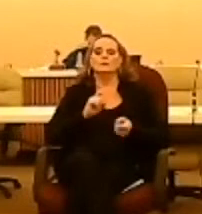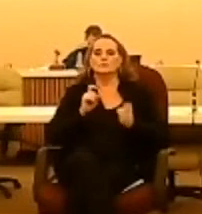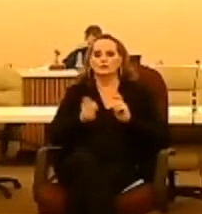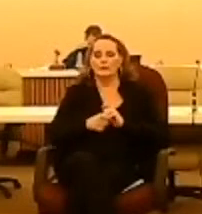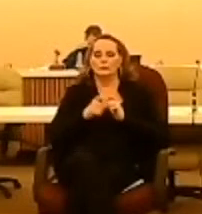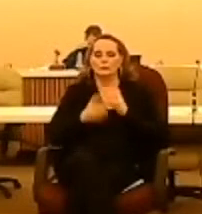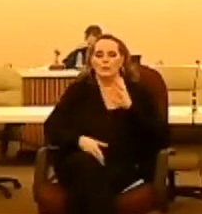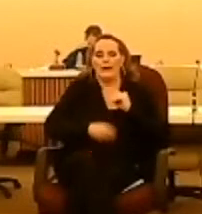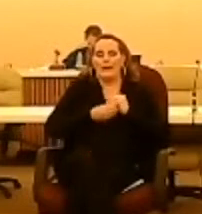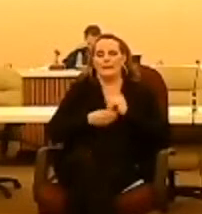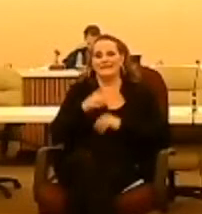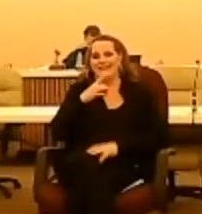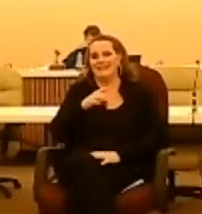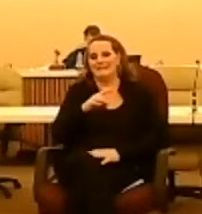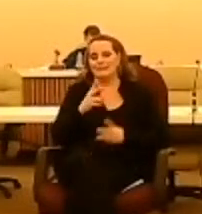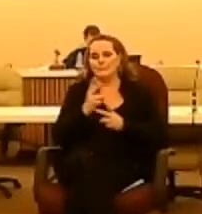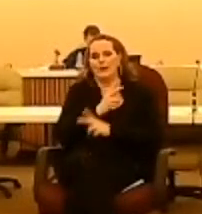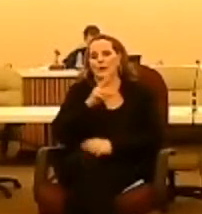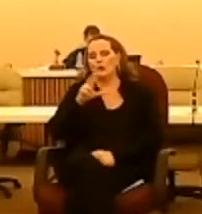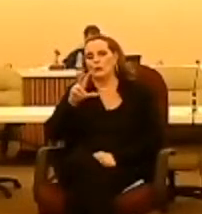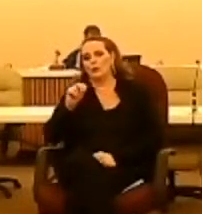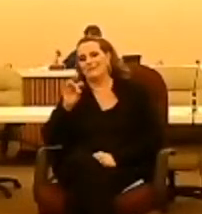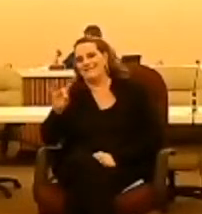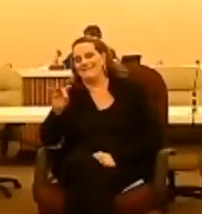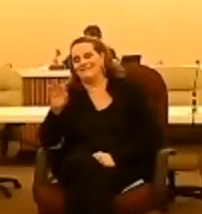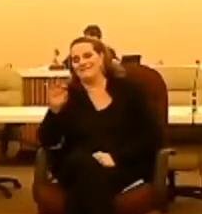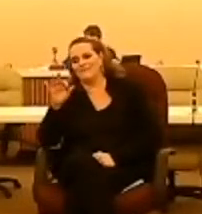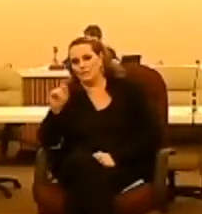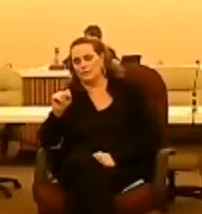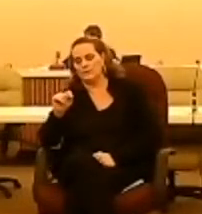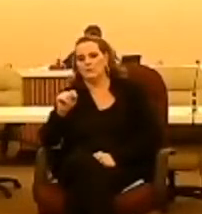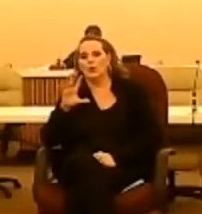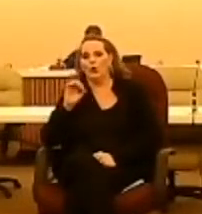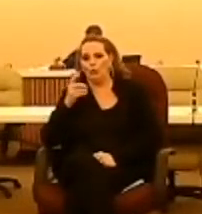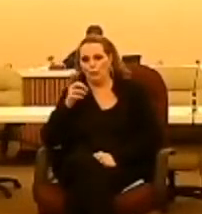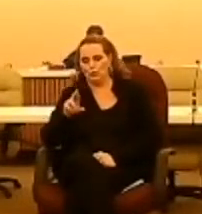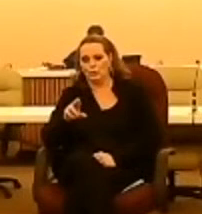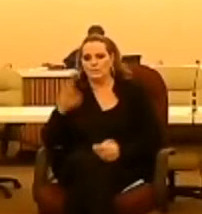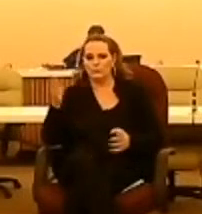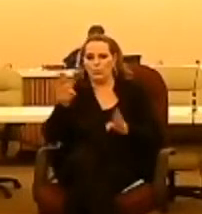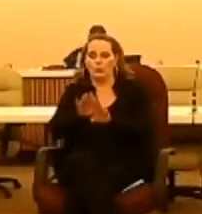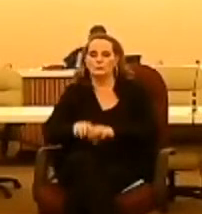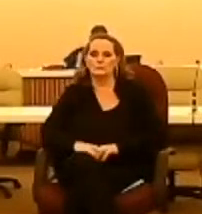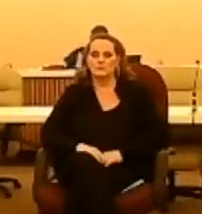an 18 feet by 38 feet cooler is closed.